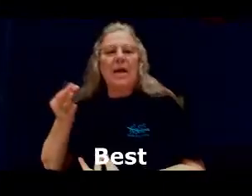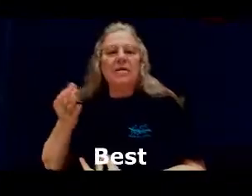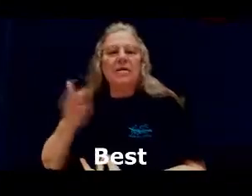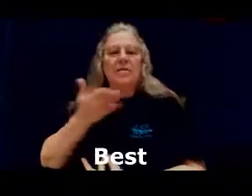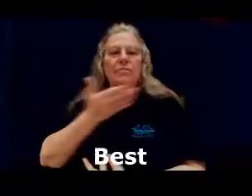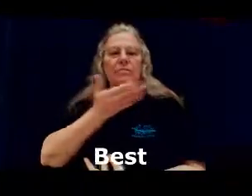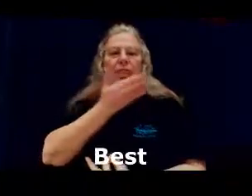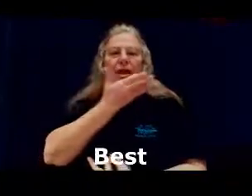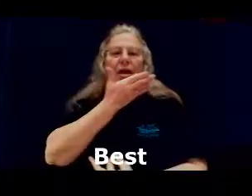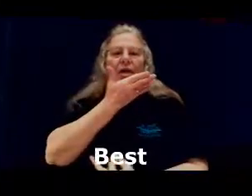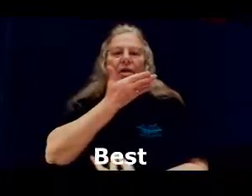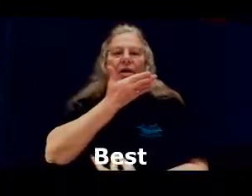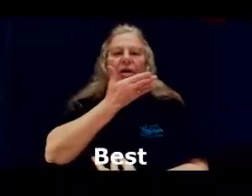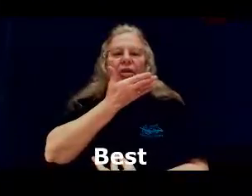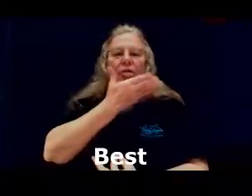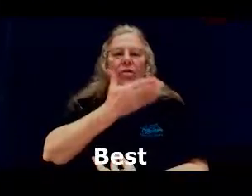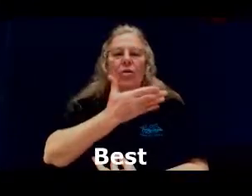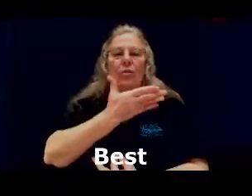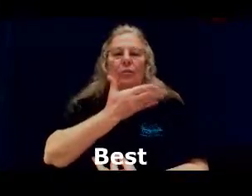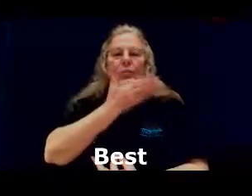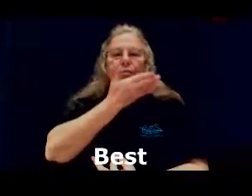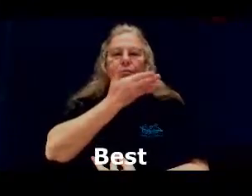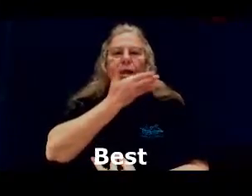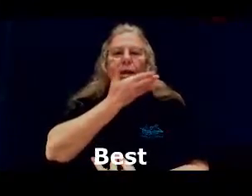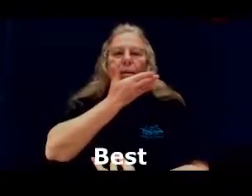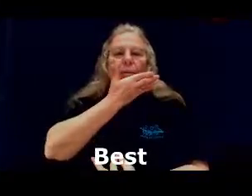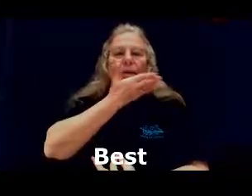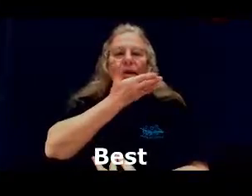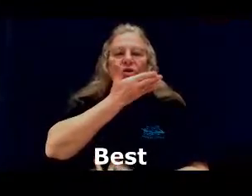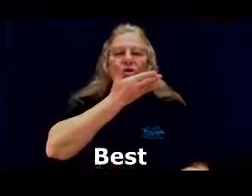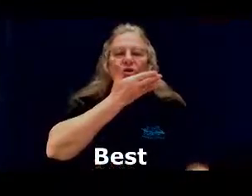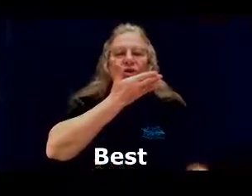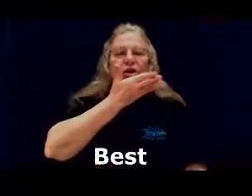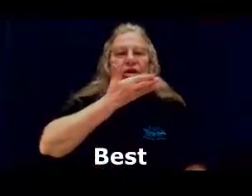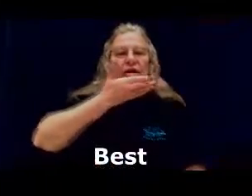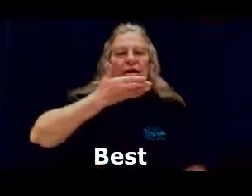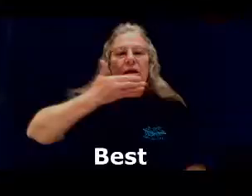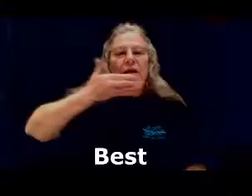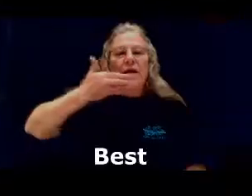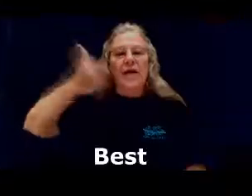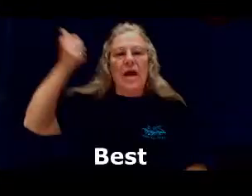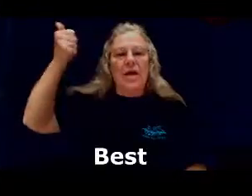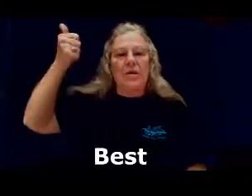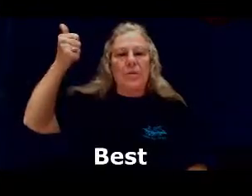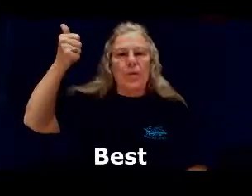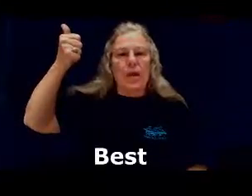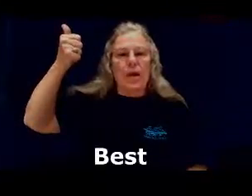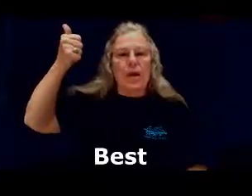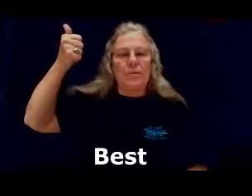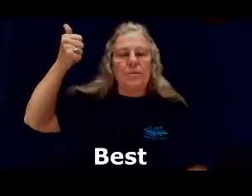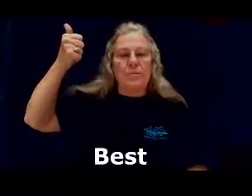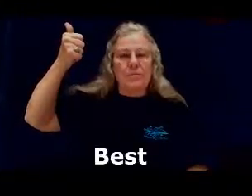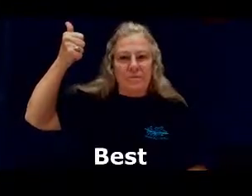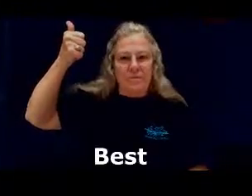Best. Take your palm against your chin and then bring it up, thumb